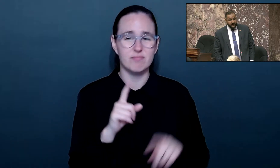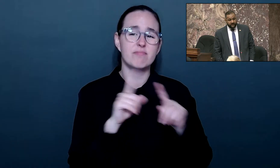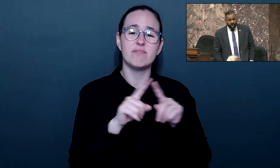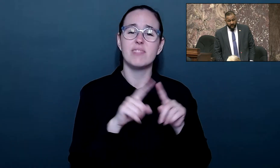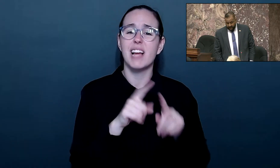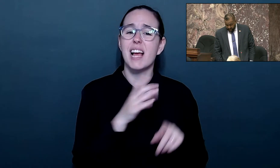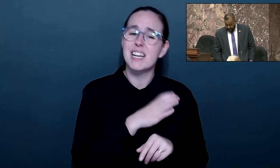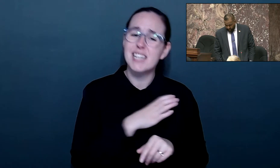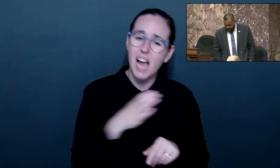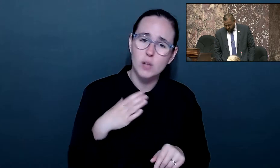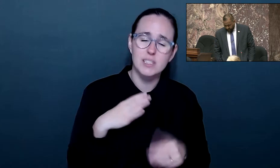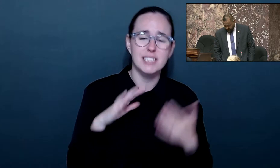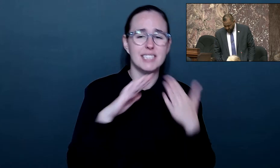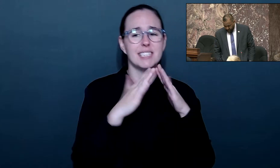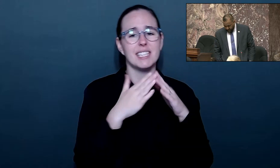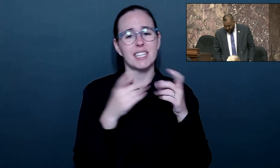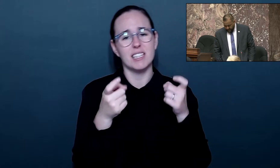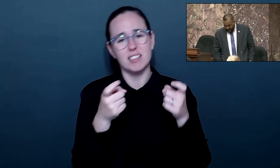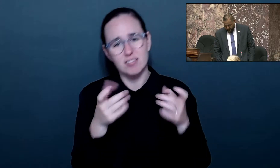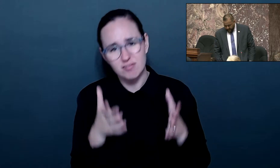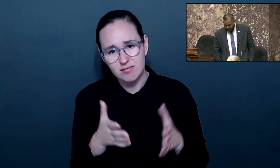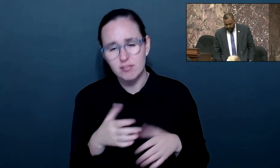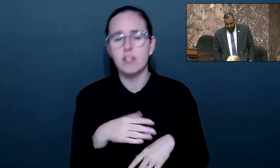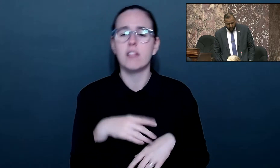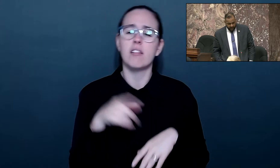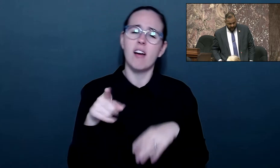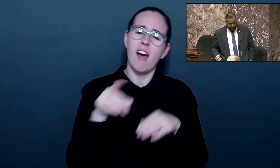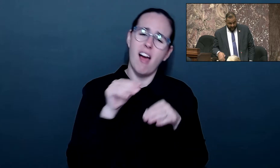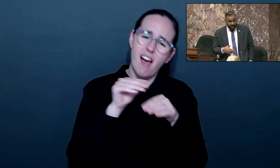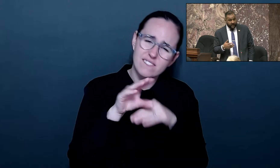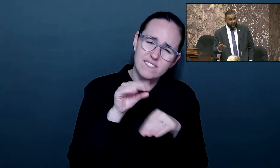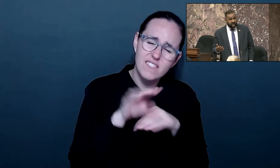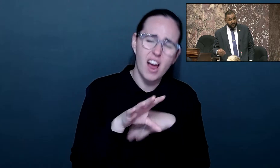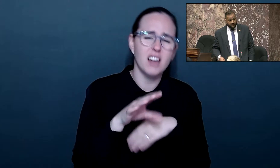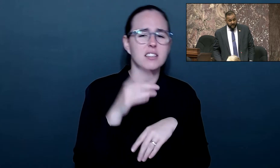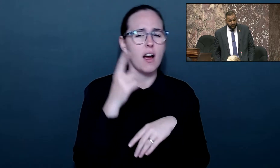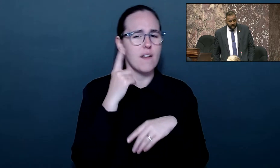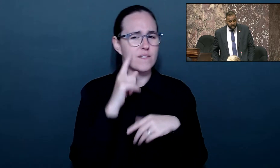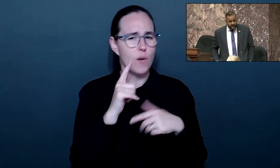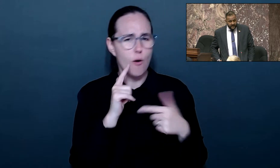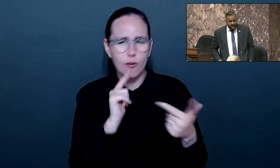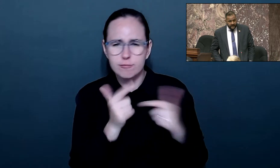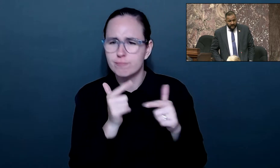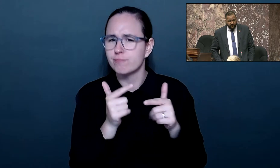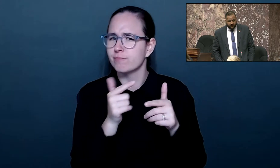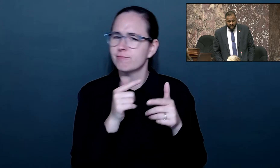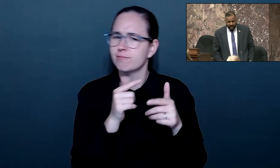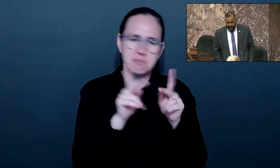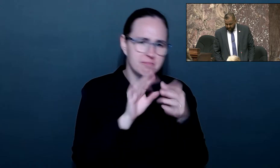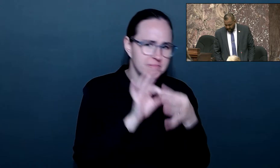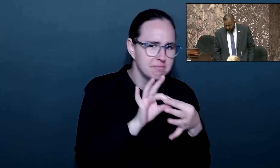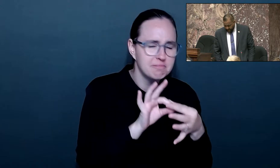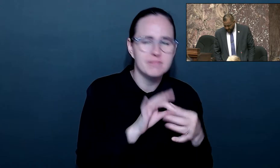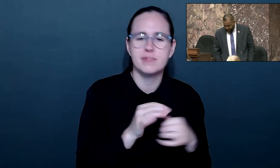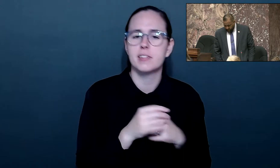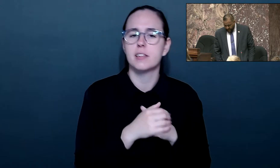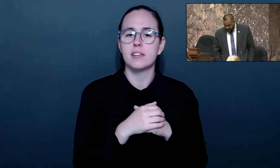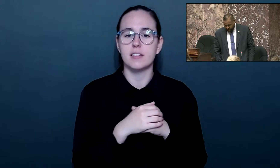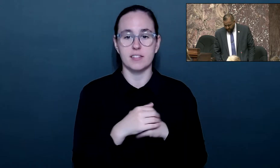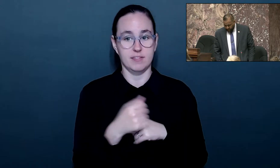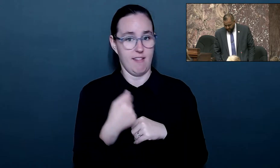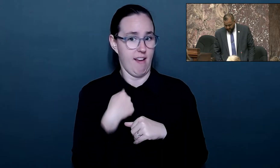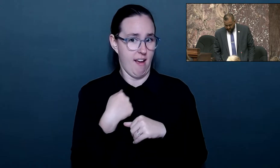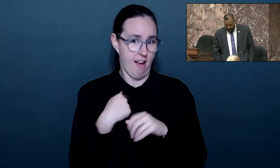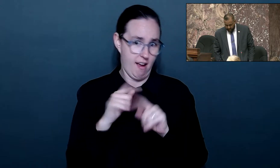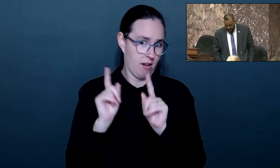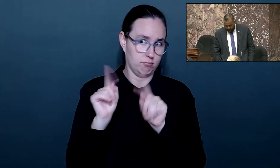for Intergovernmental Relations, Catherine Sikob. I've spent quite a bit of time in Prince George, Mr. Speaker, the last few months,